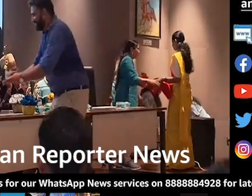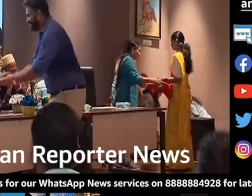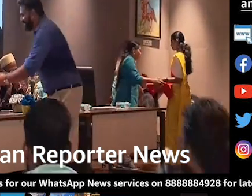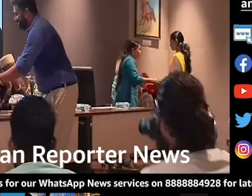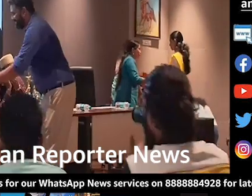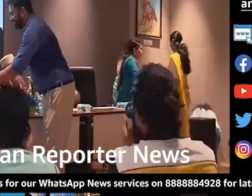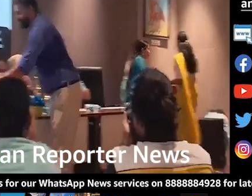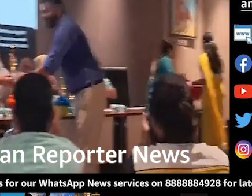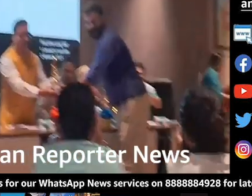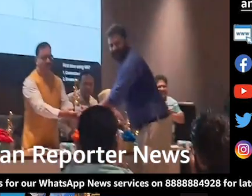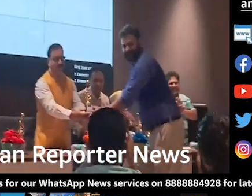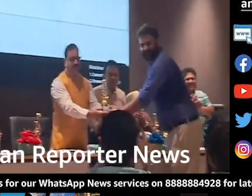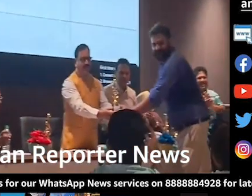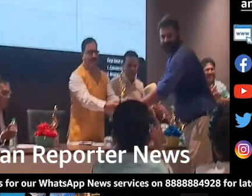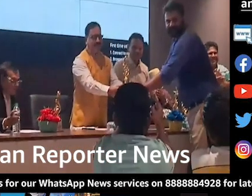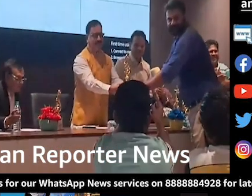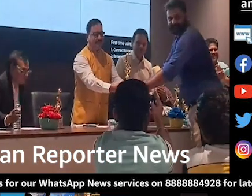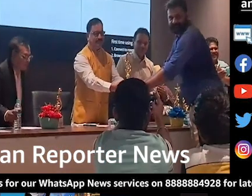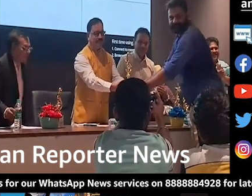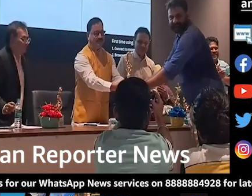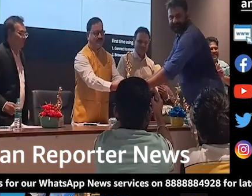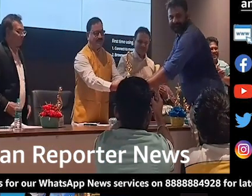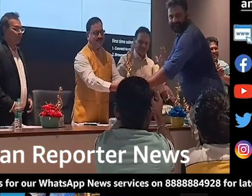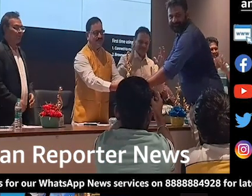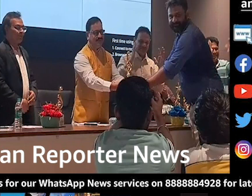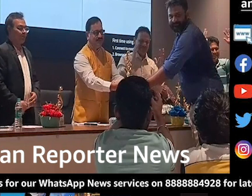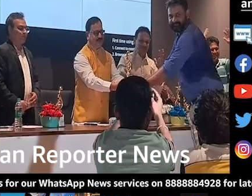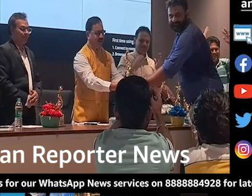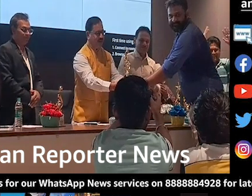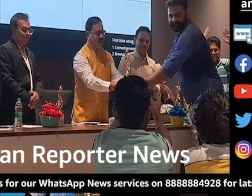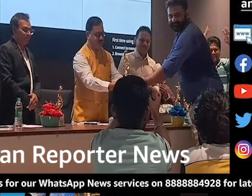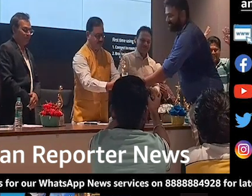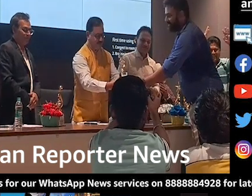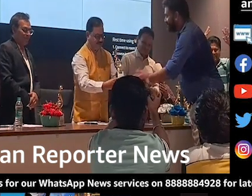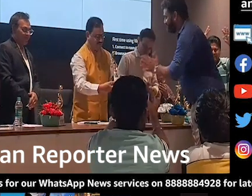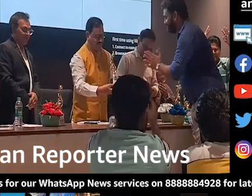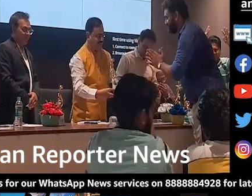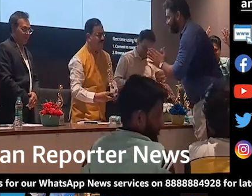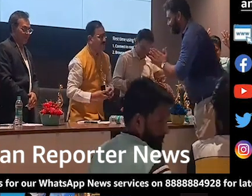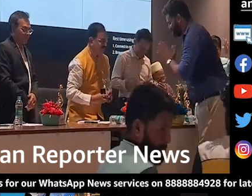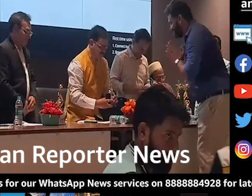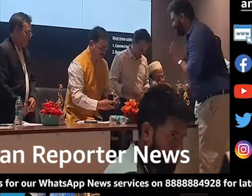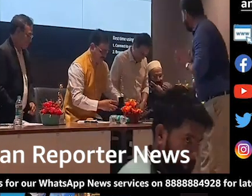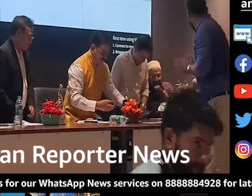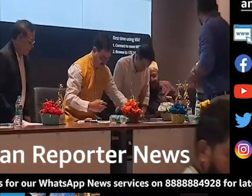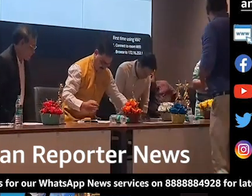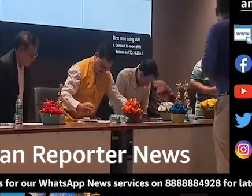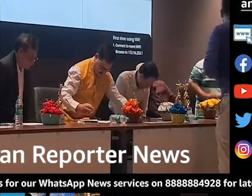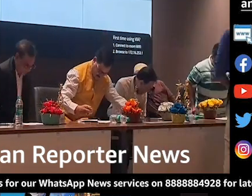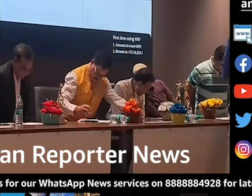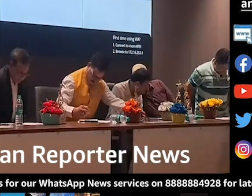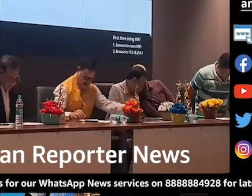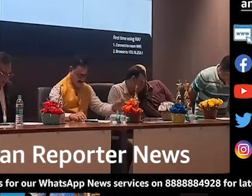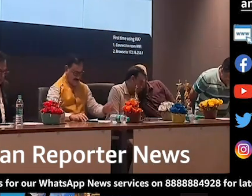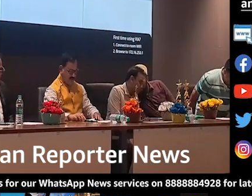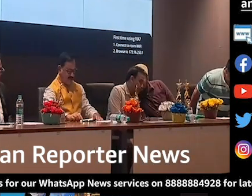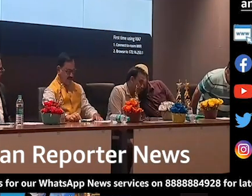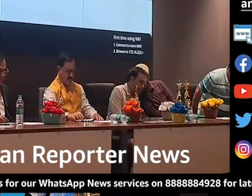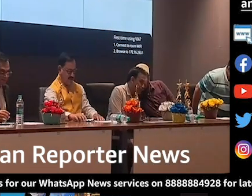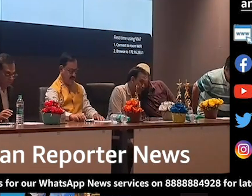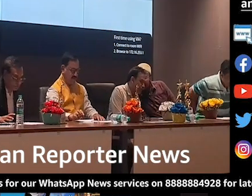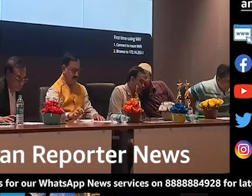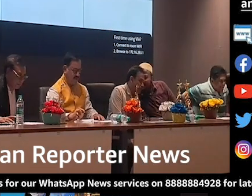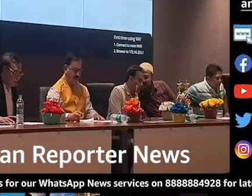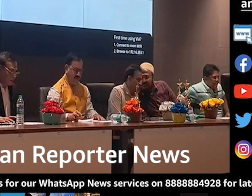So memento to the minister by Gaurav sir. He is the treasurer of Indian Sign Language Interpreter Association.